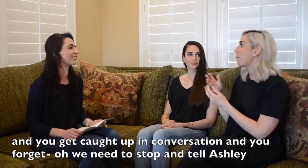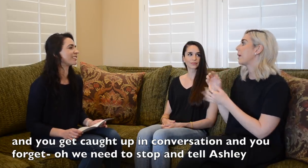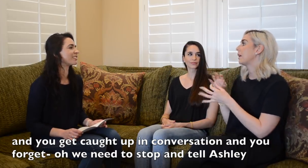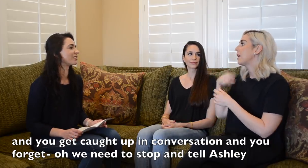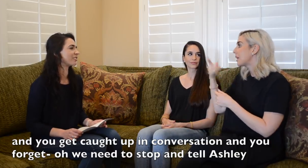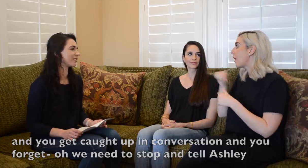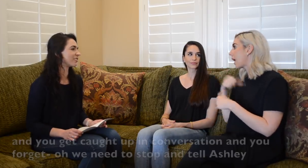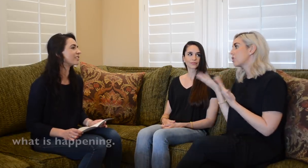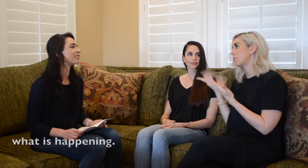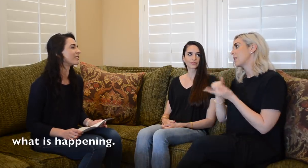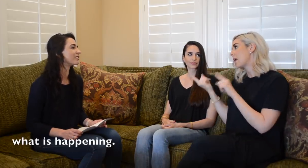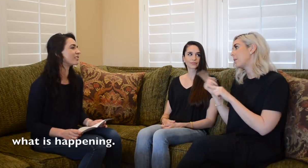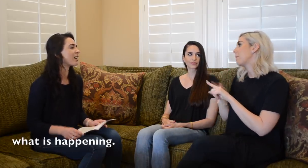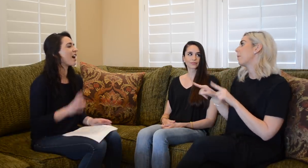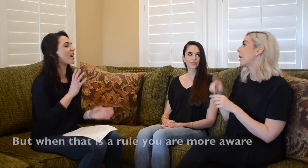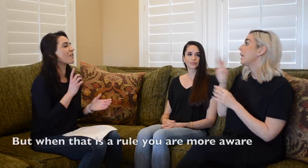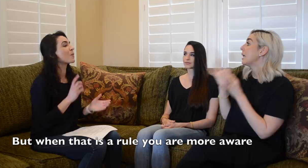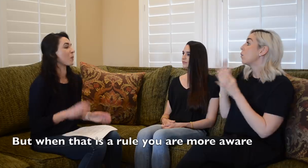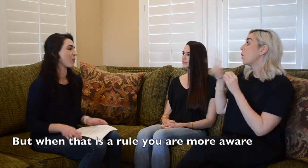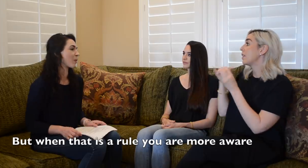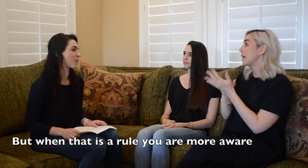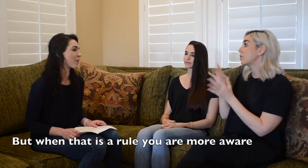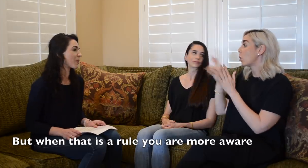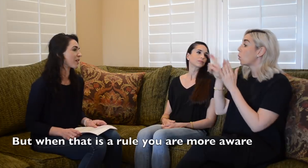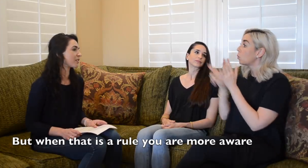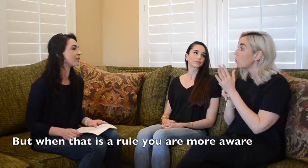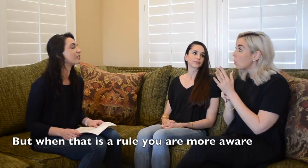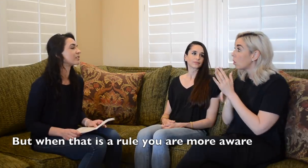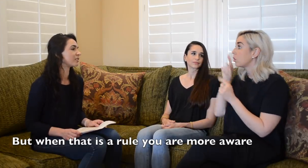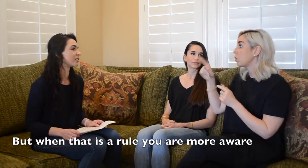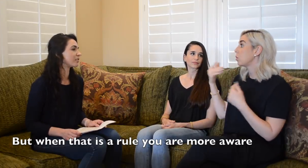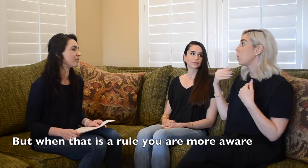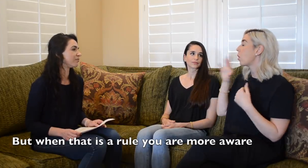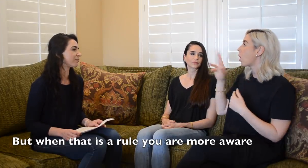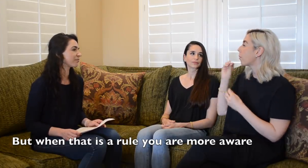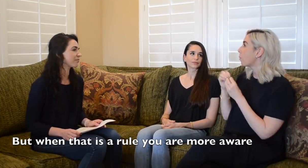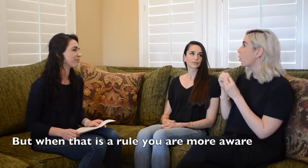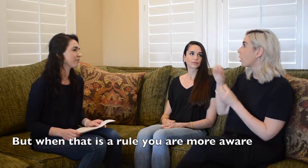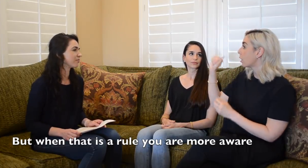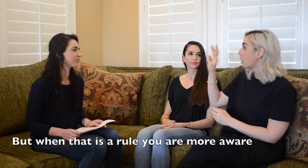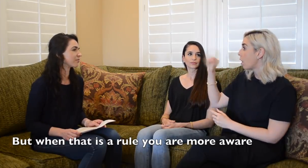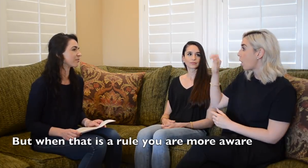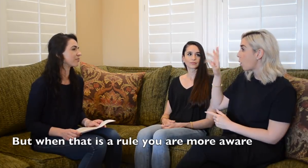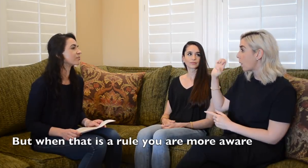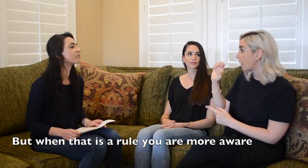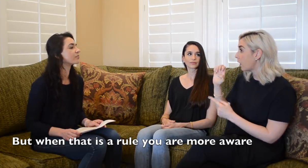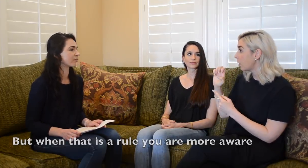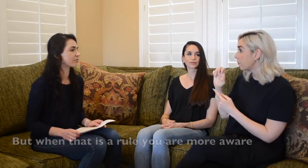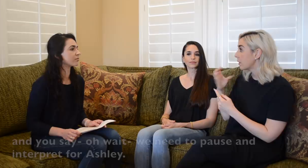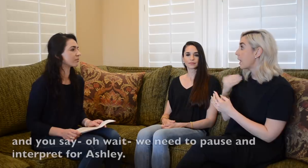and tell Ashley what's happening. But when that's a rule, you are more aware